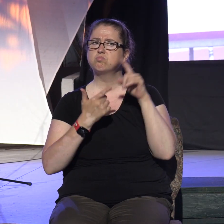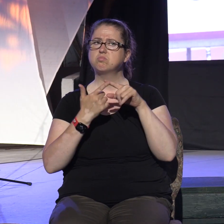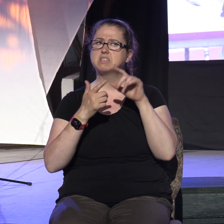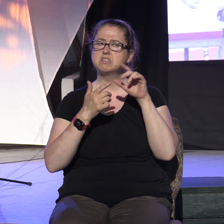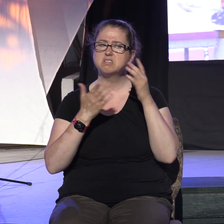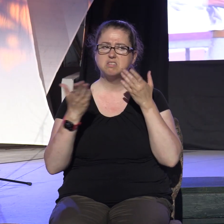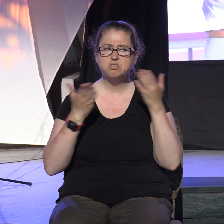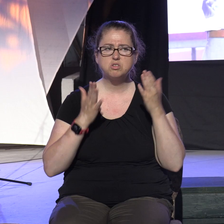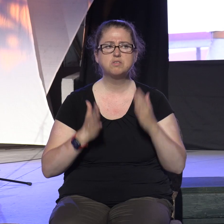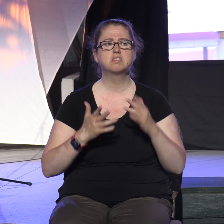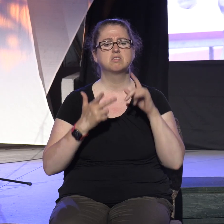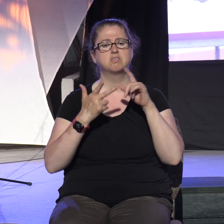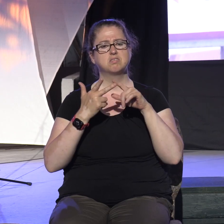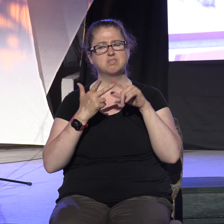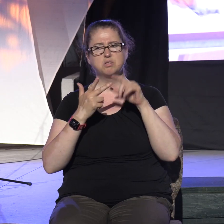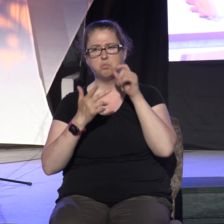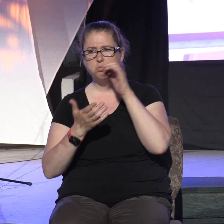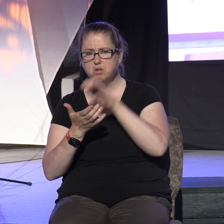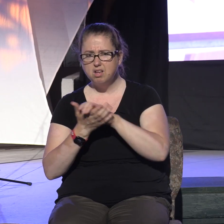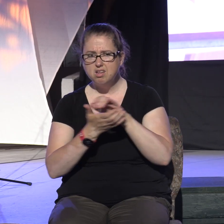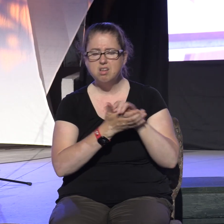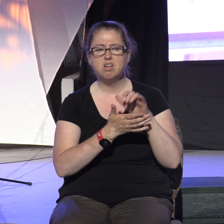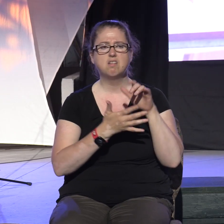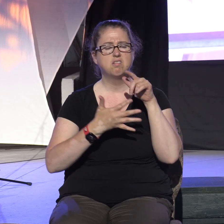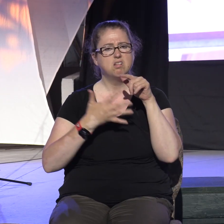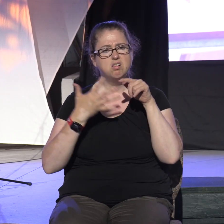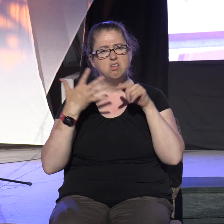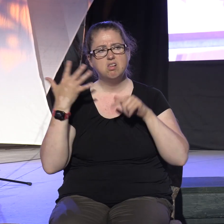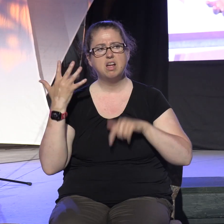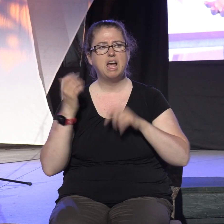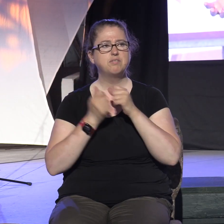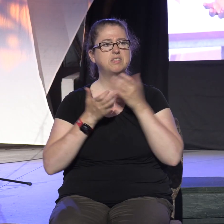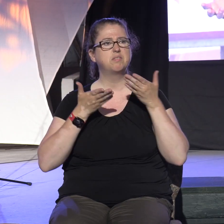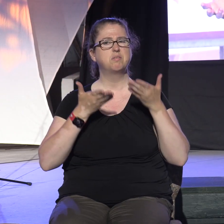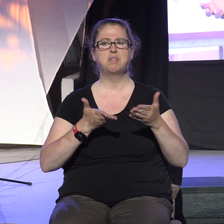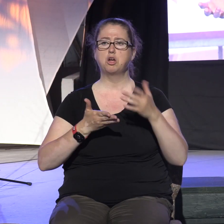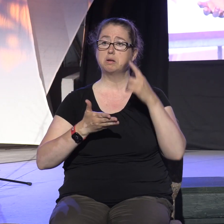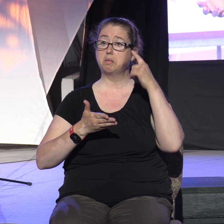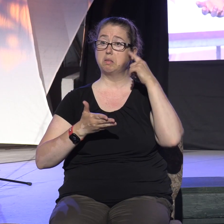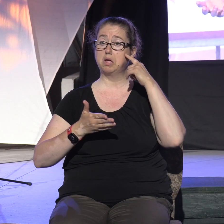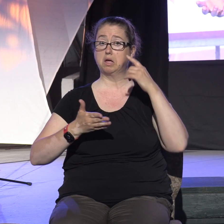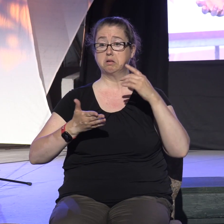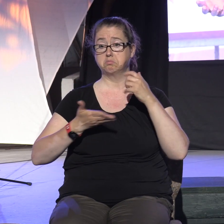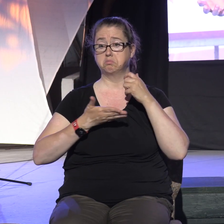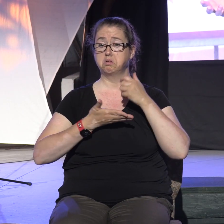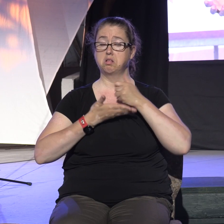And he will exclaim, meaningless, meaningless. It's all just meaningless.